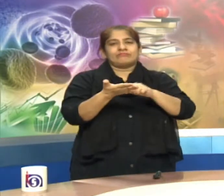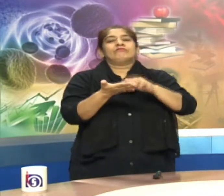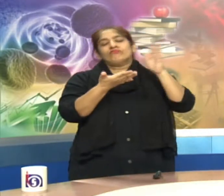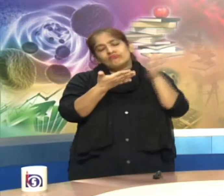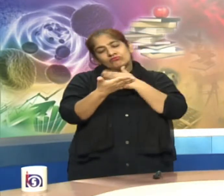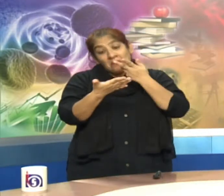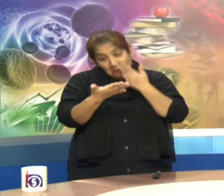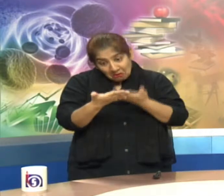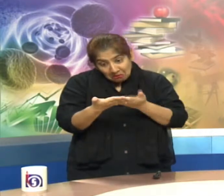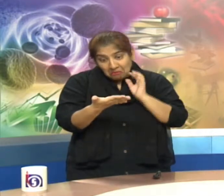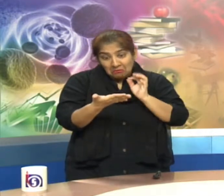different things.